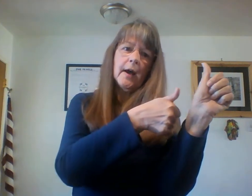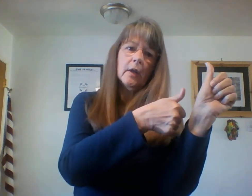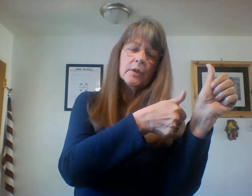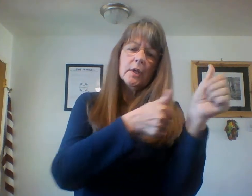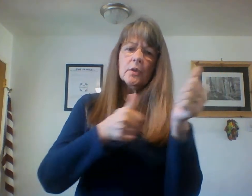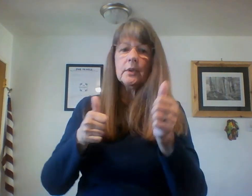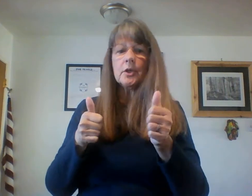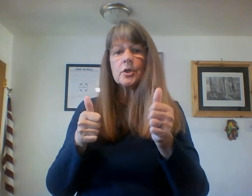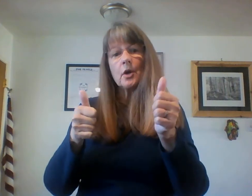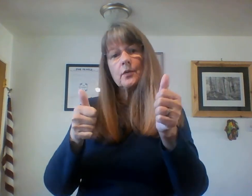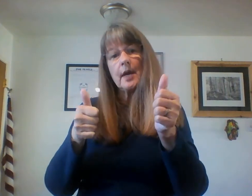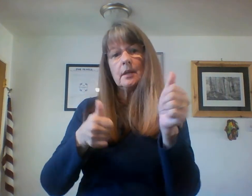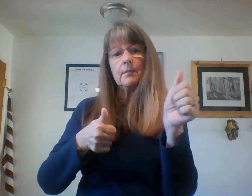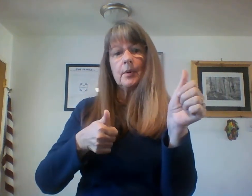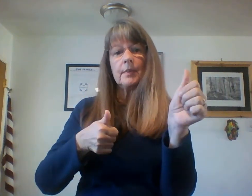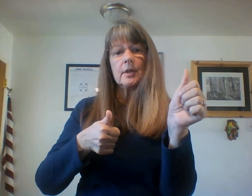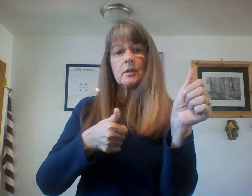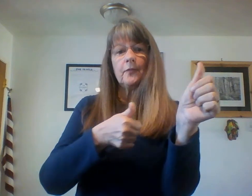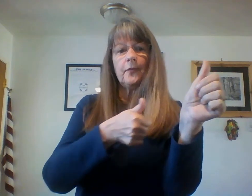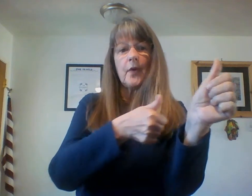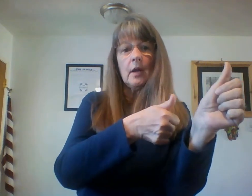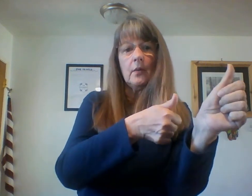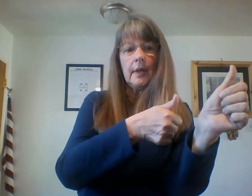follows. It doesn't really show that in the book, but it's following.